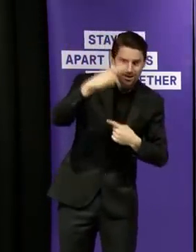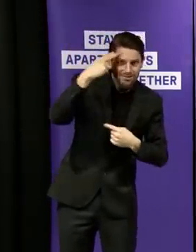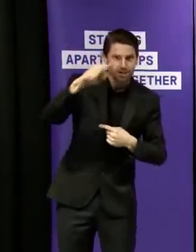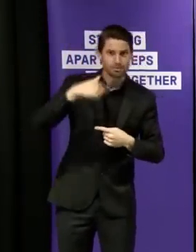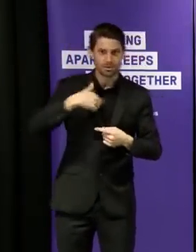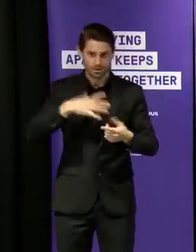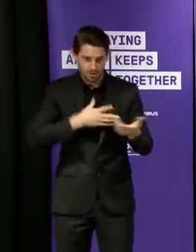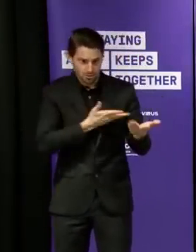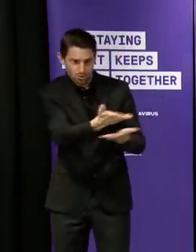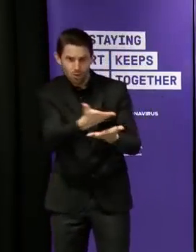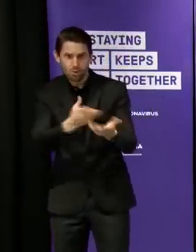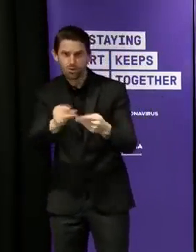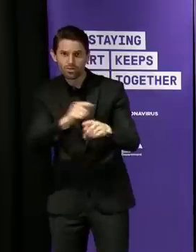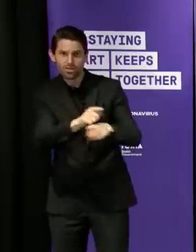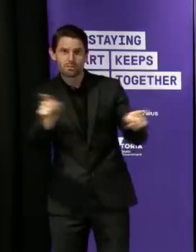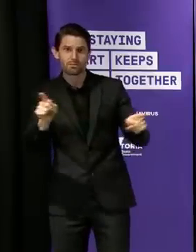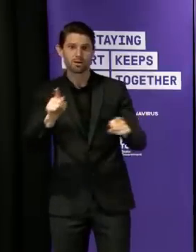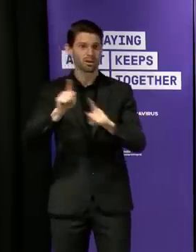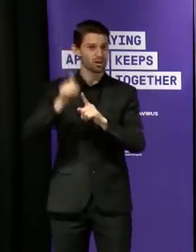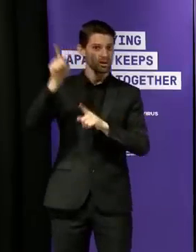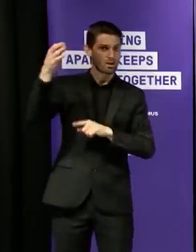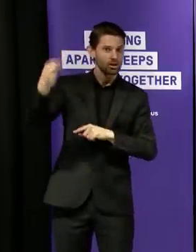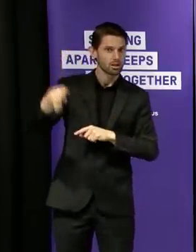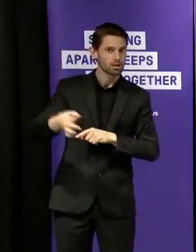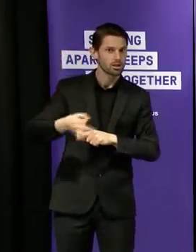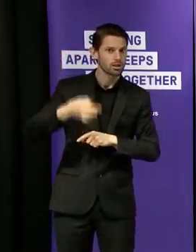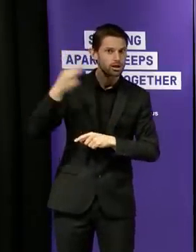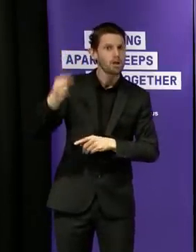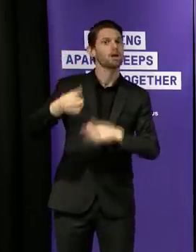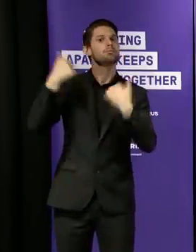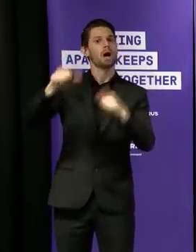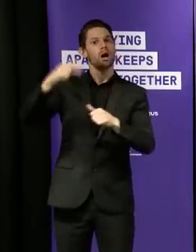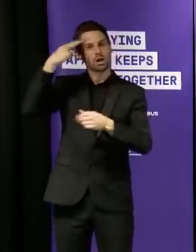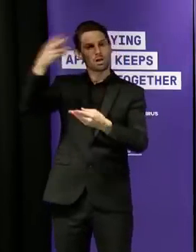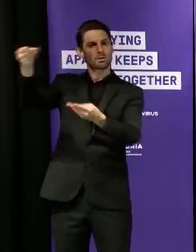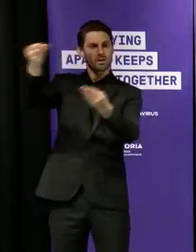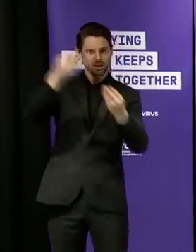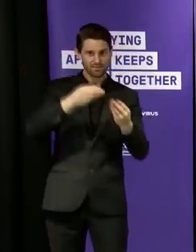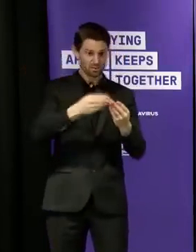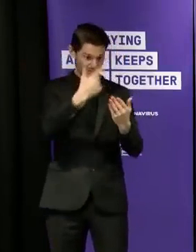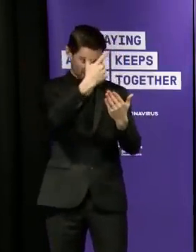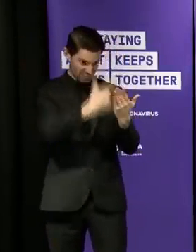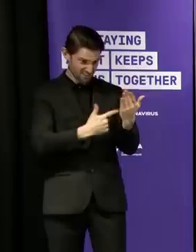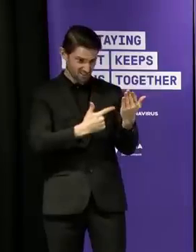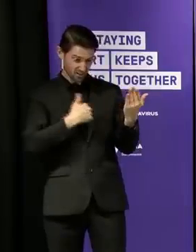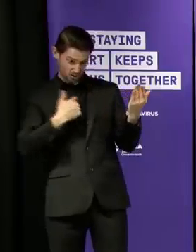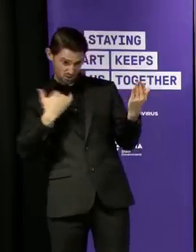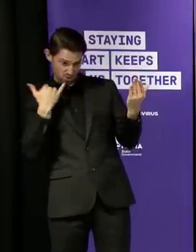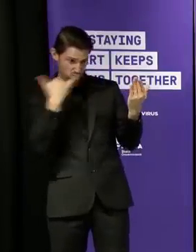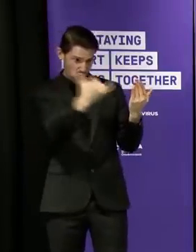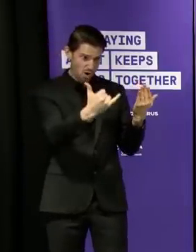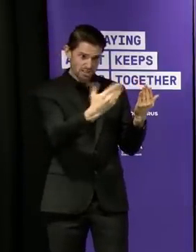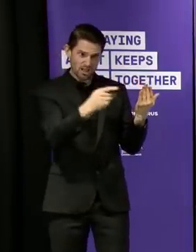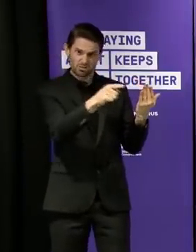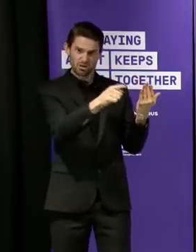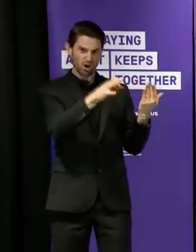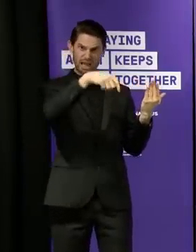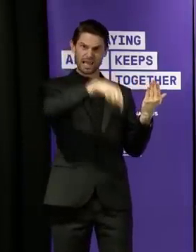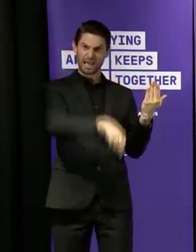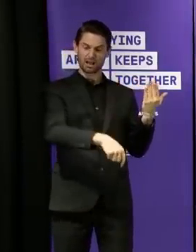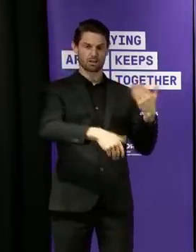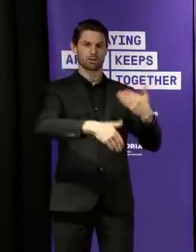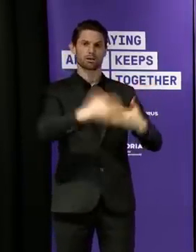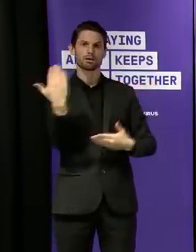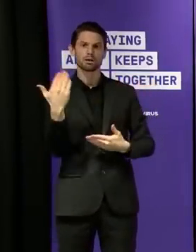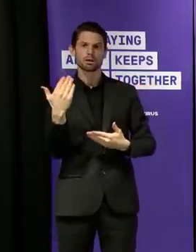them. That took a while, quite a while, and then it turned out that some of the information, and it's not, maybe it's not Border